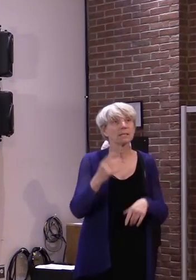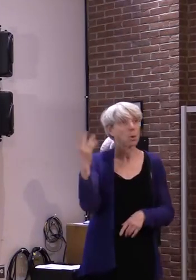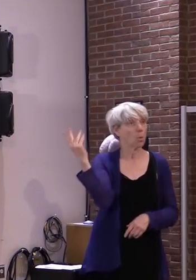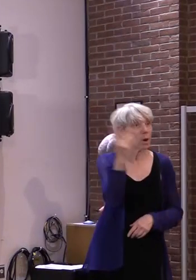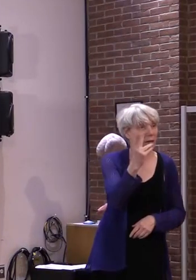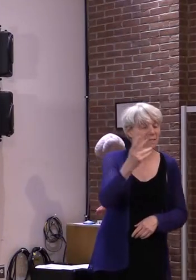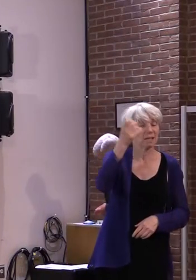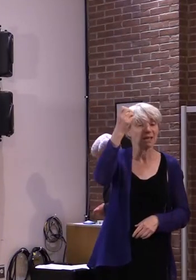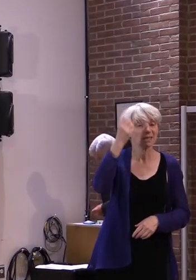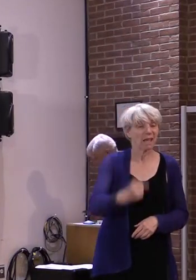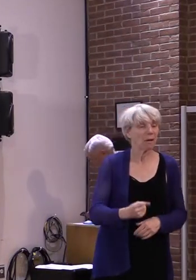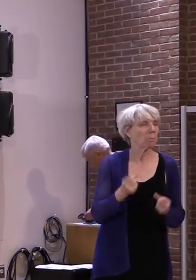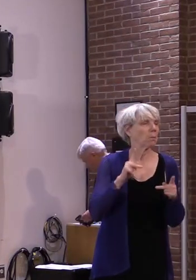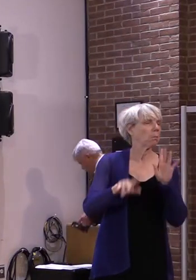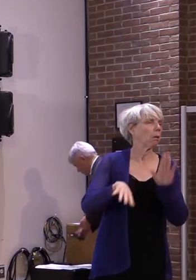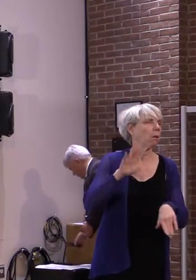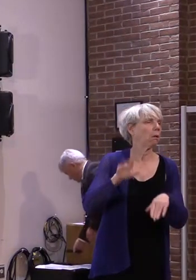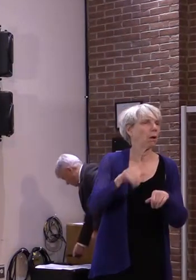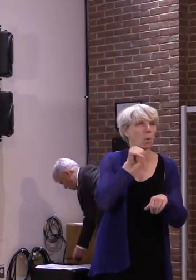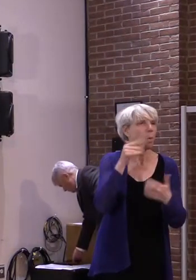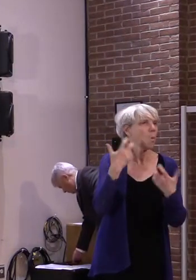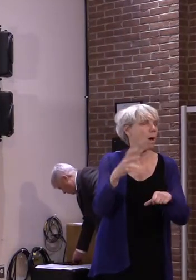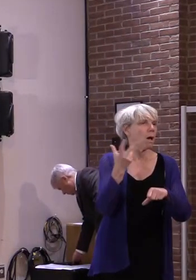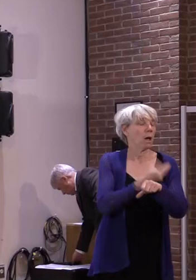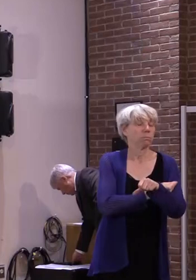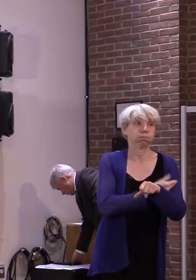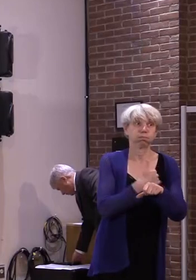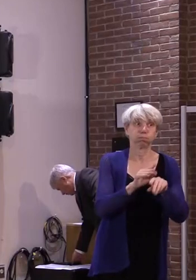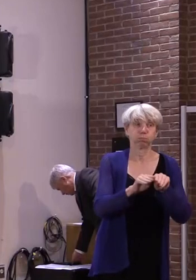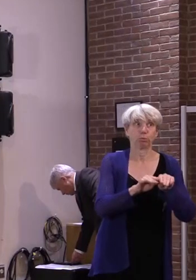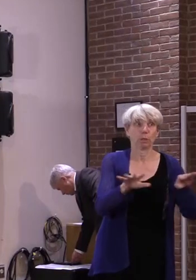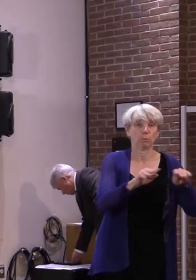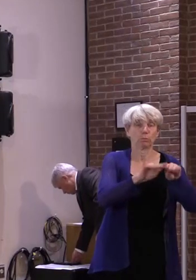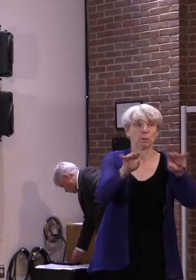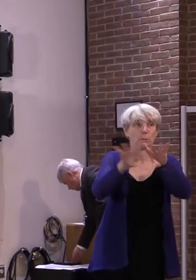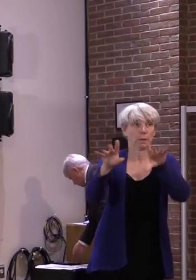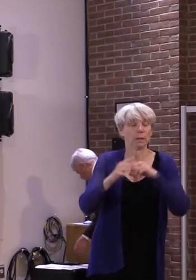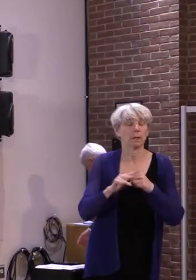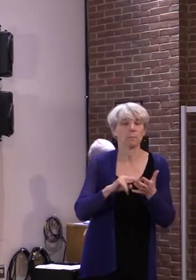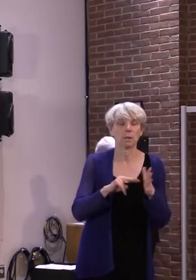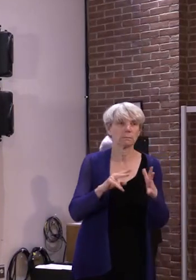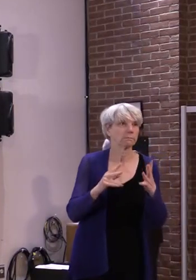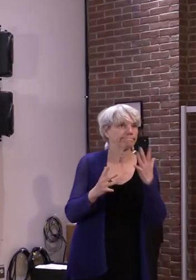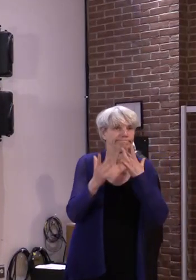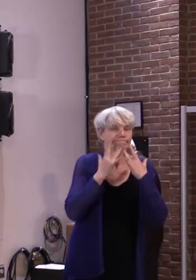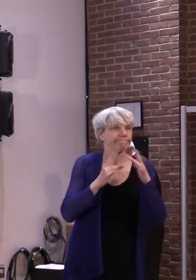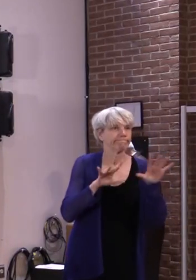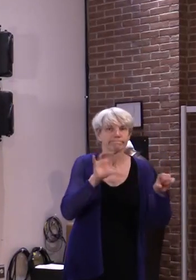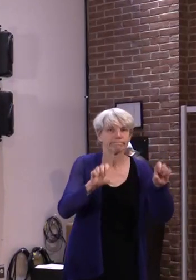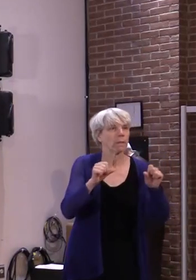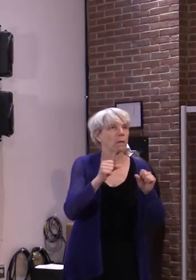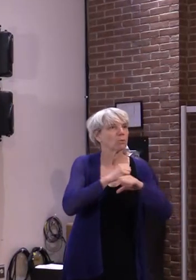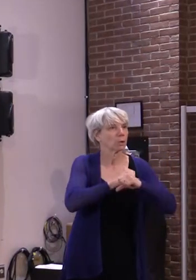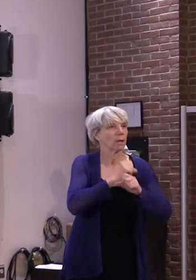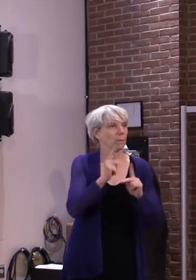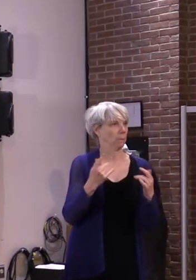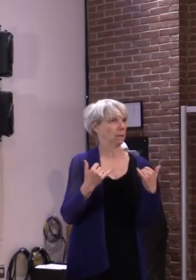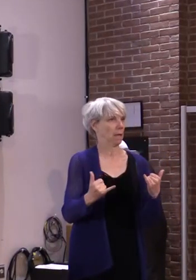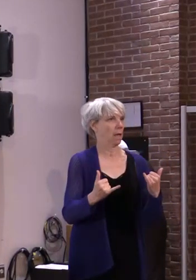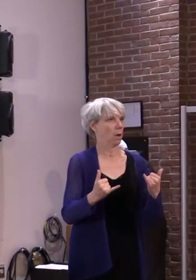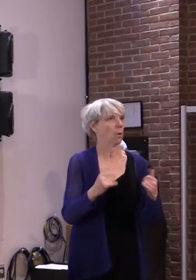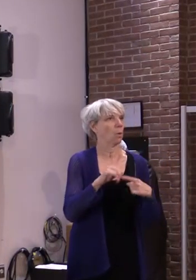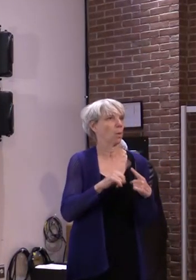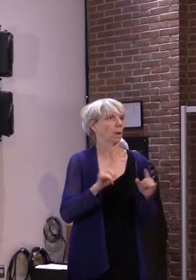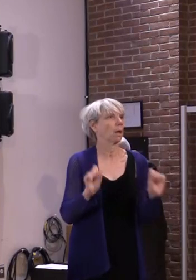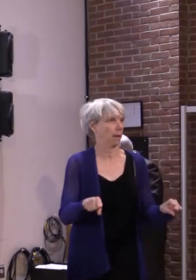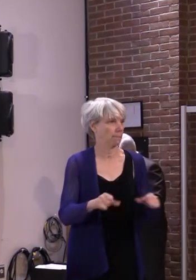and outbreaks of infection, it becomes even more important to protect as many people as we can. I